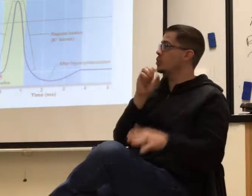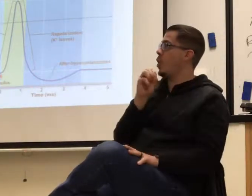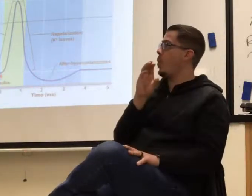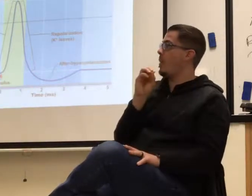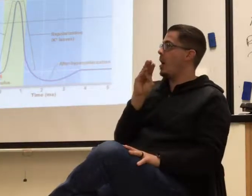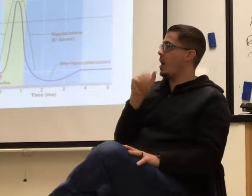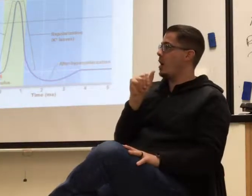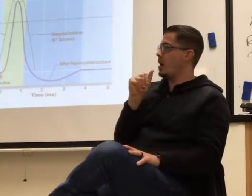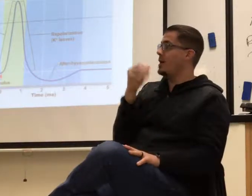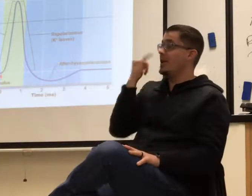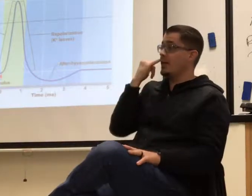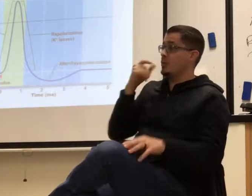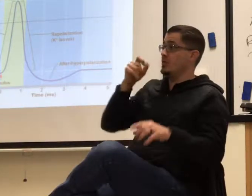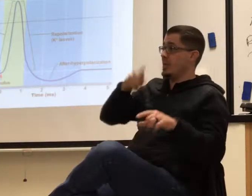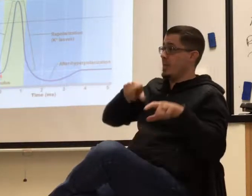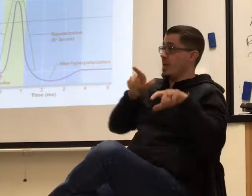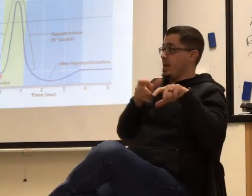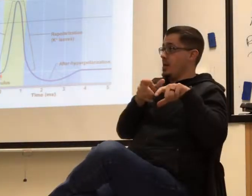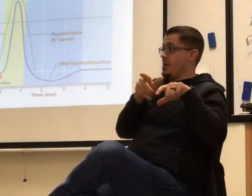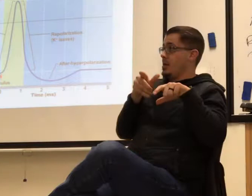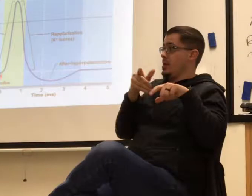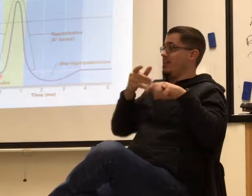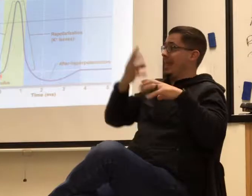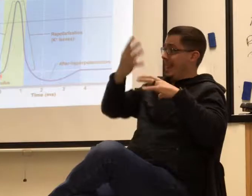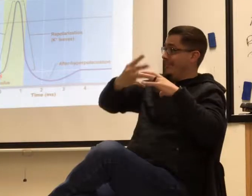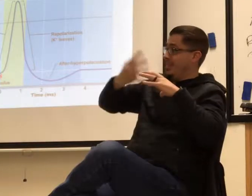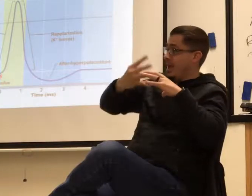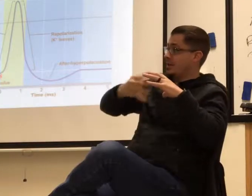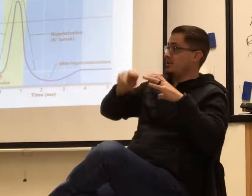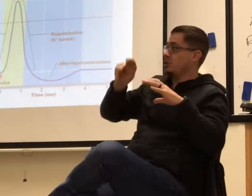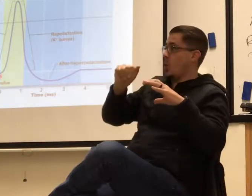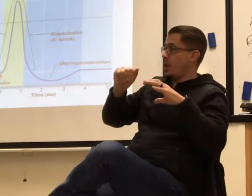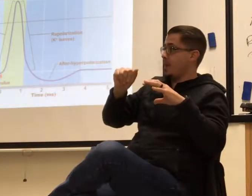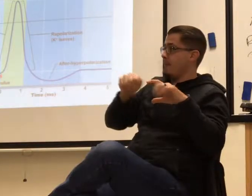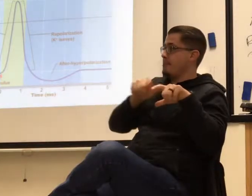here, and you get your influx of sodium.